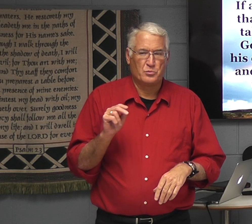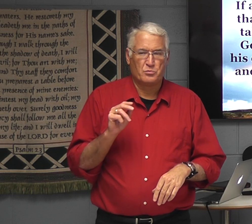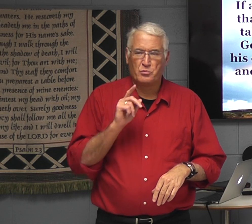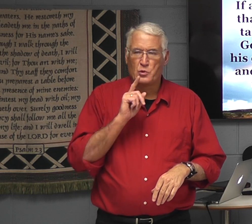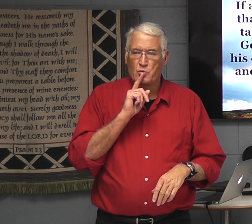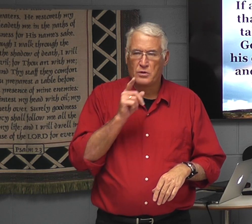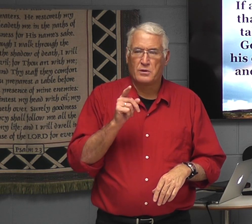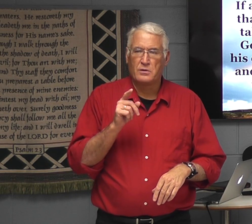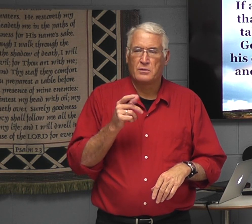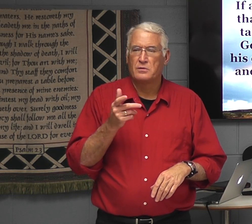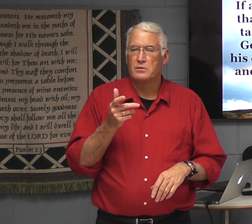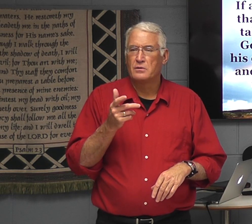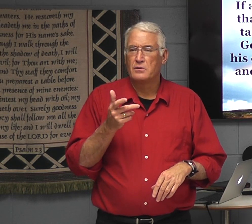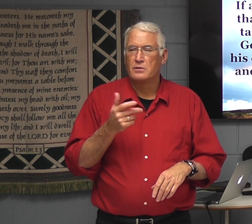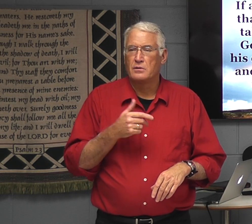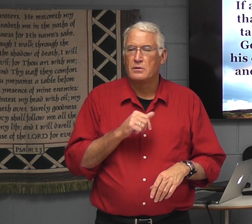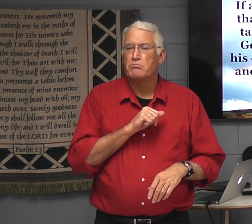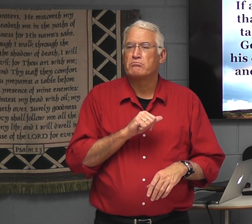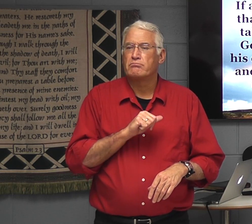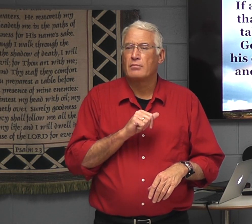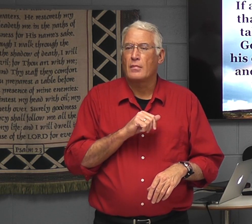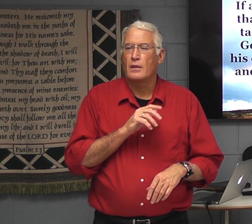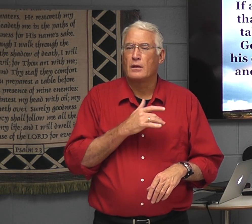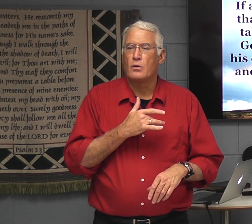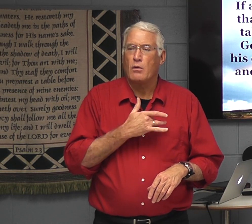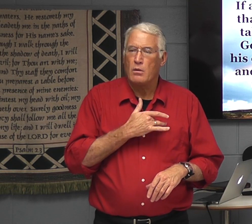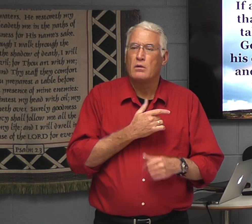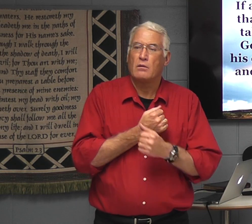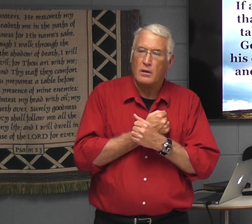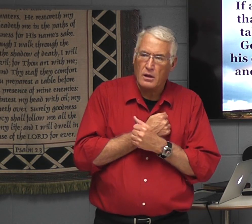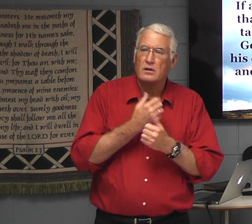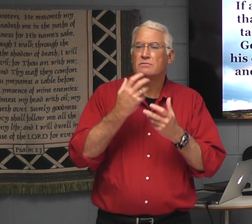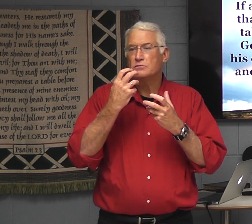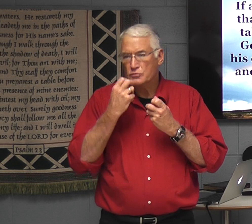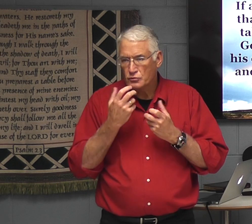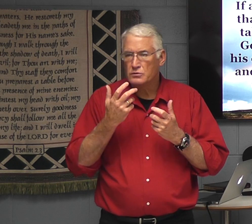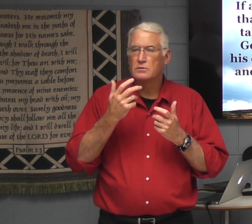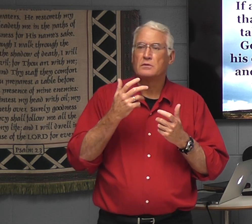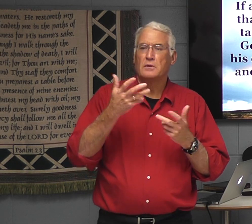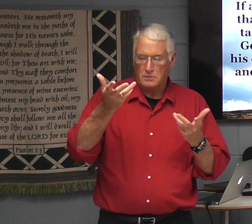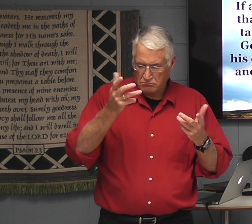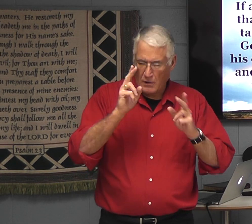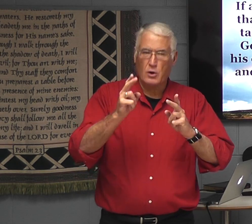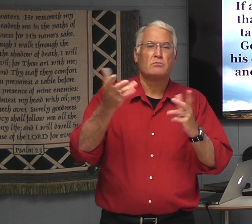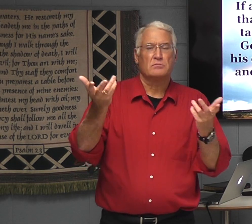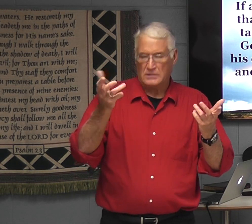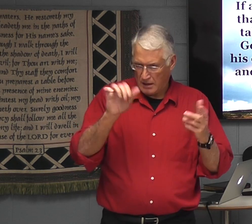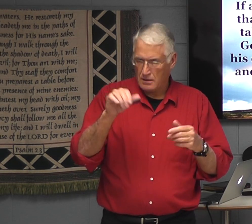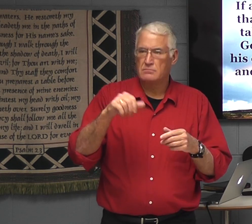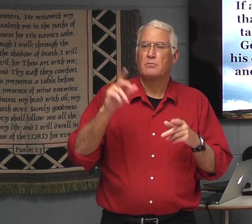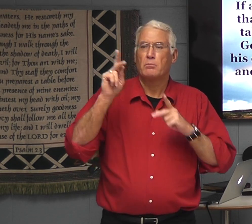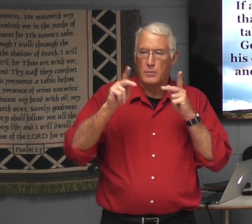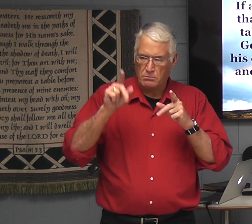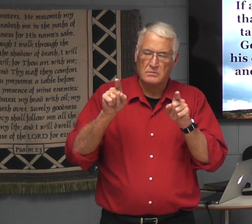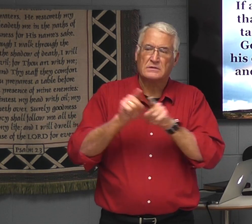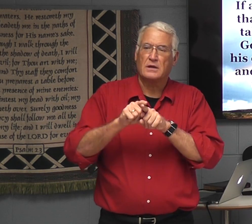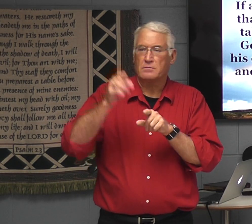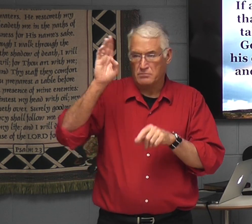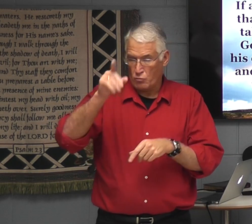case. Not really. We have a heart, we show love, grief, anger.